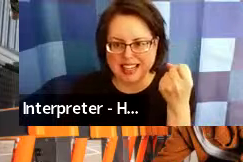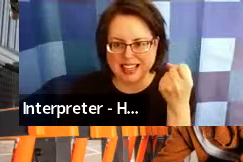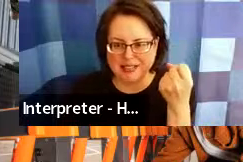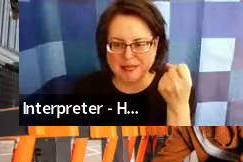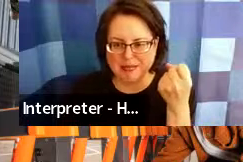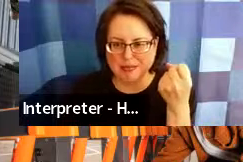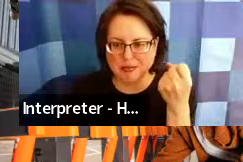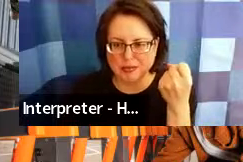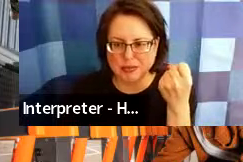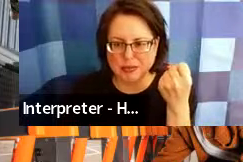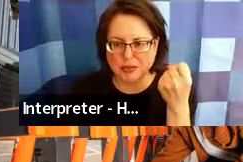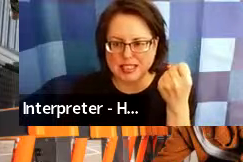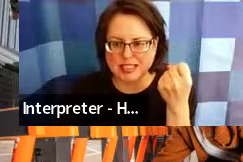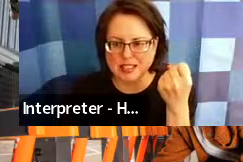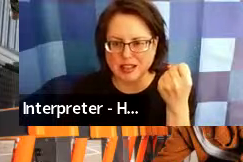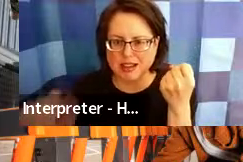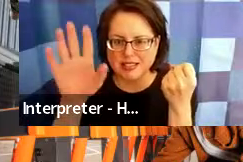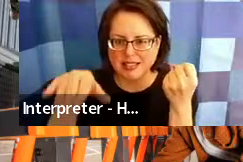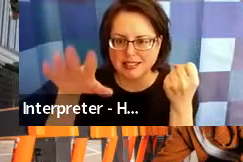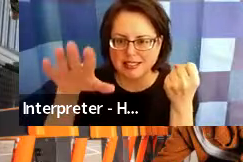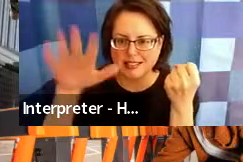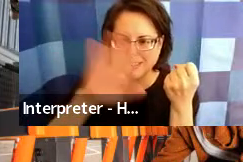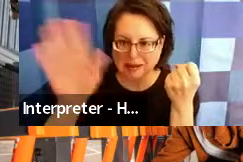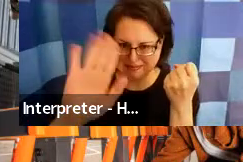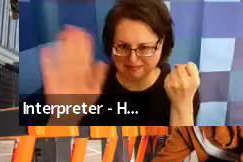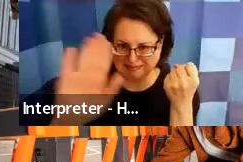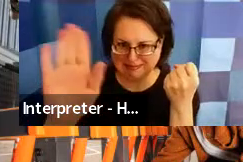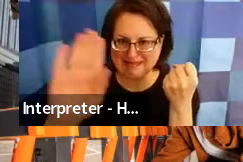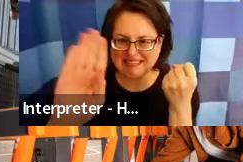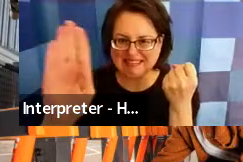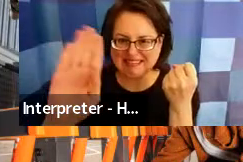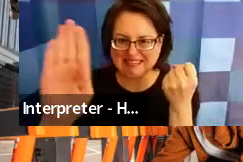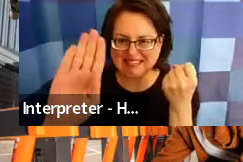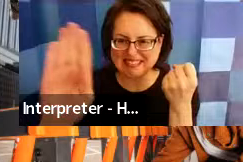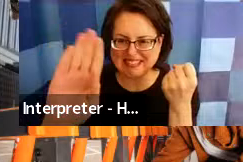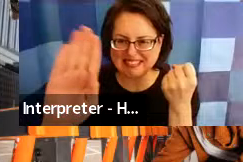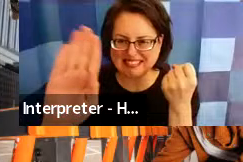1 second. Chris is lost.